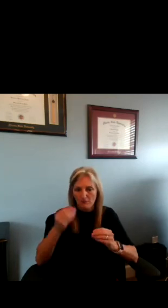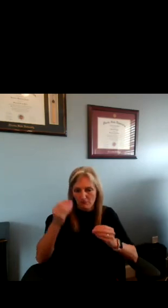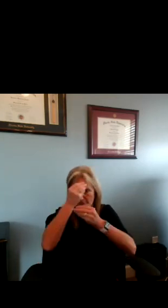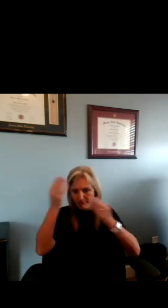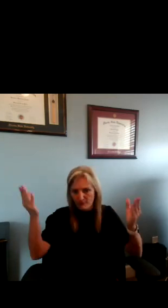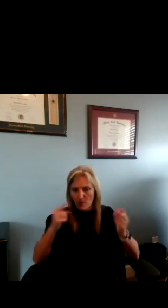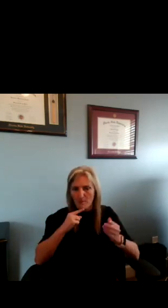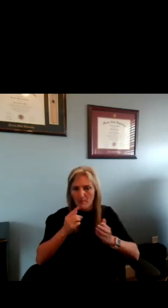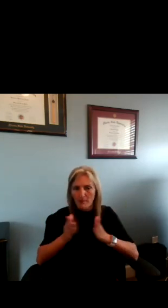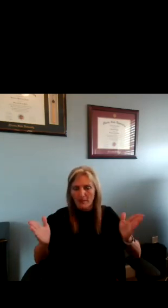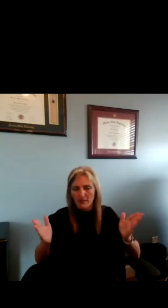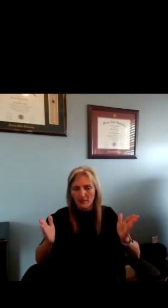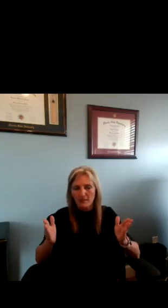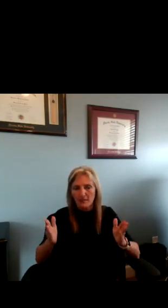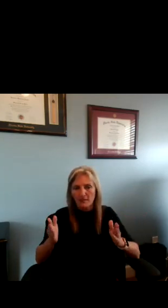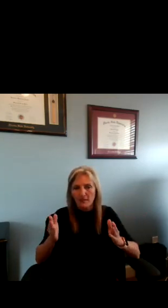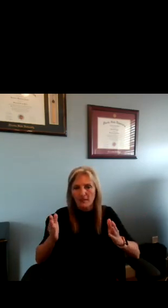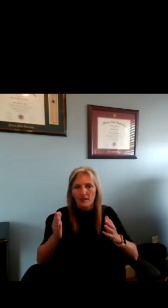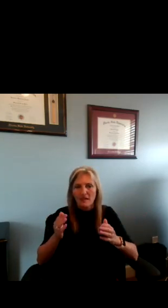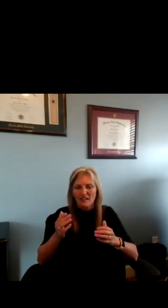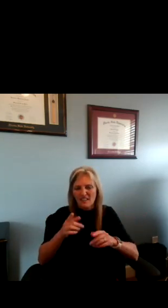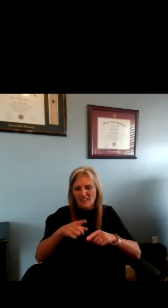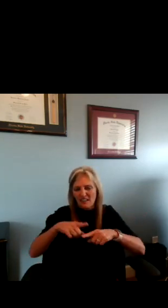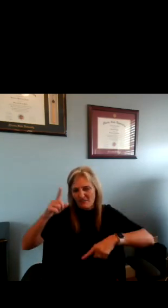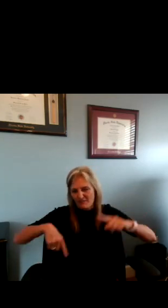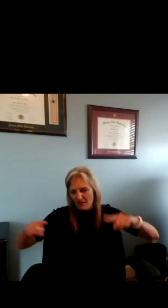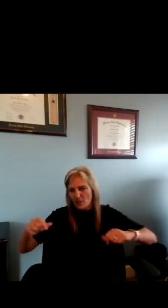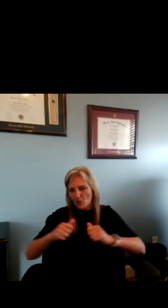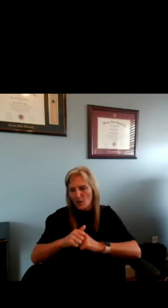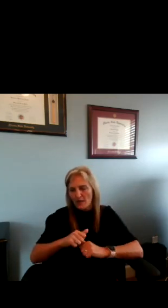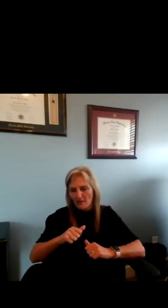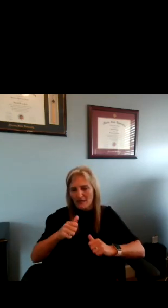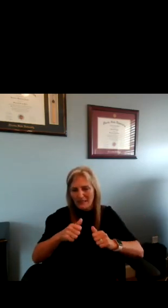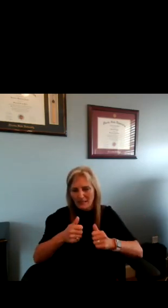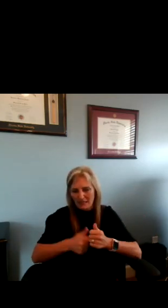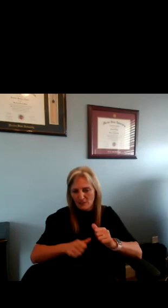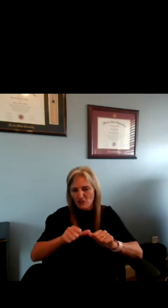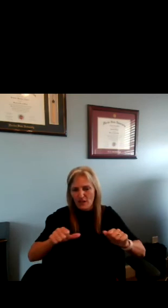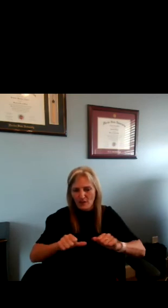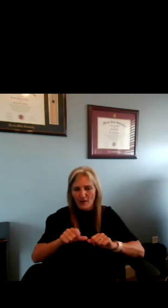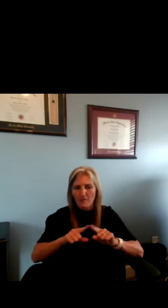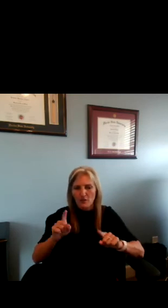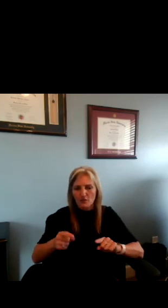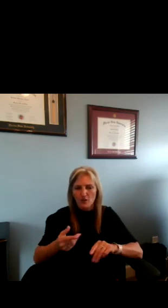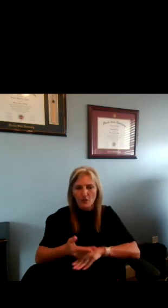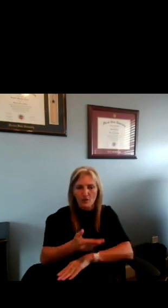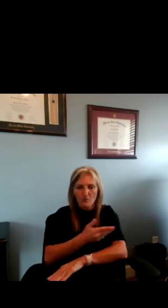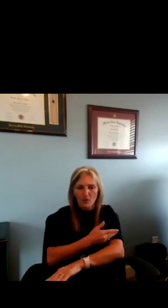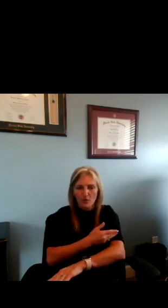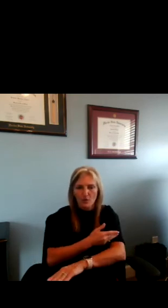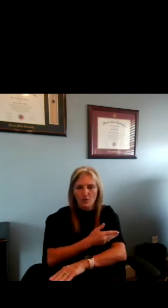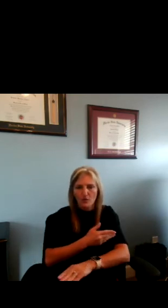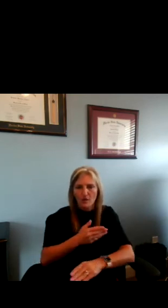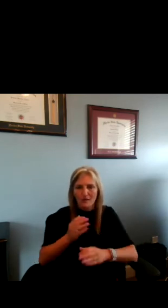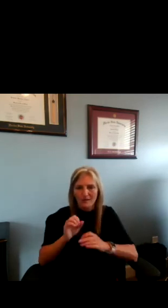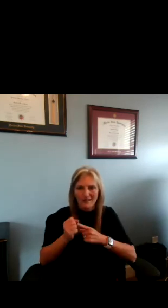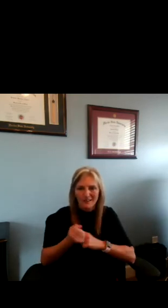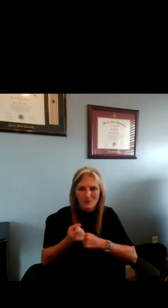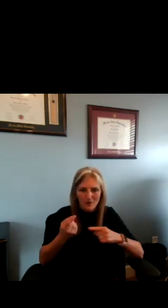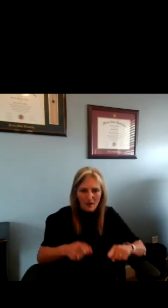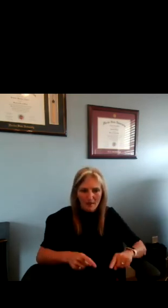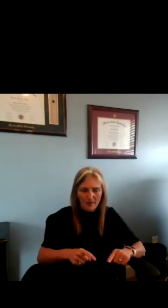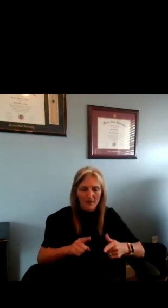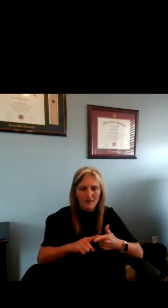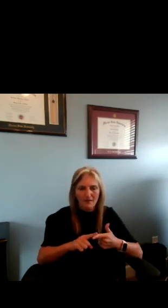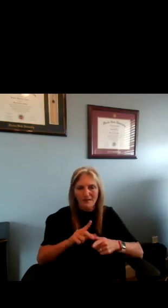these are ultimately going to vary by jurisdiction, but we anticipate them to include things like disciplinary incidents, transfers to restrictive